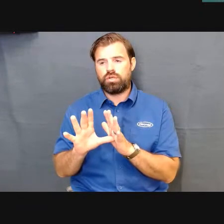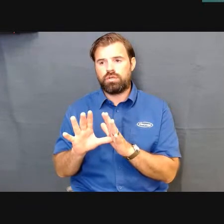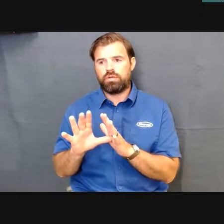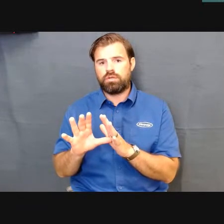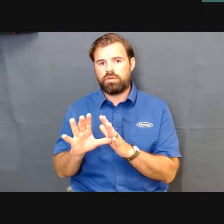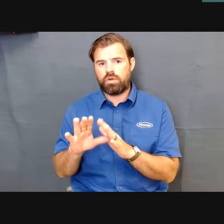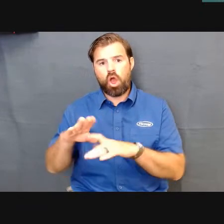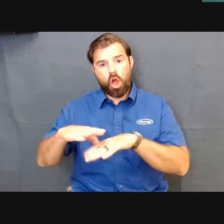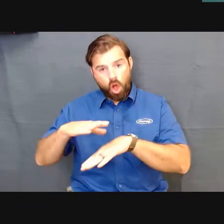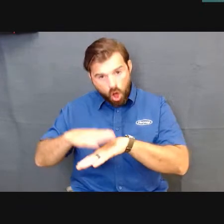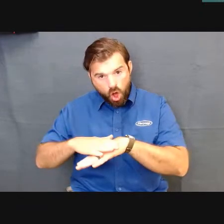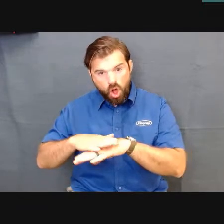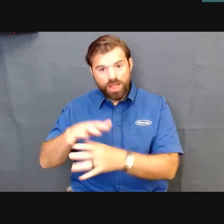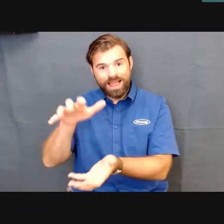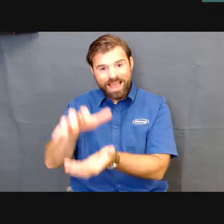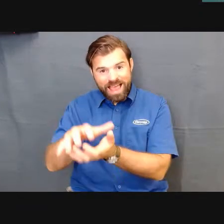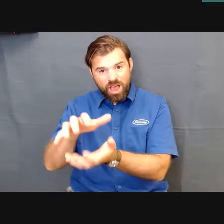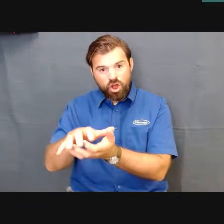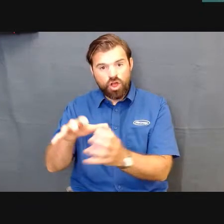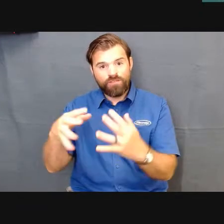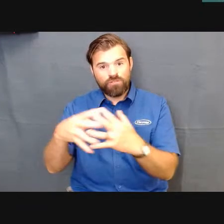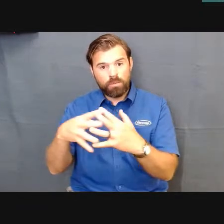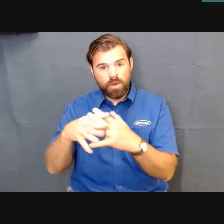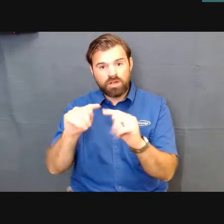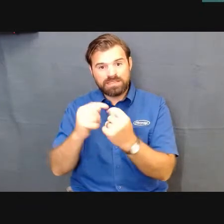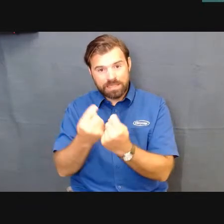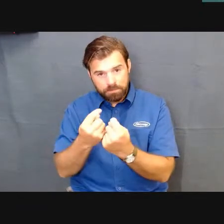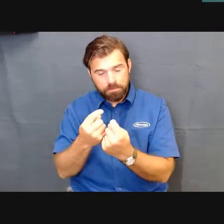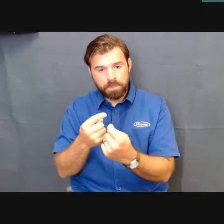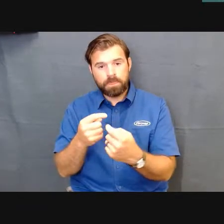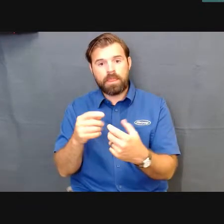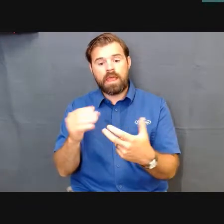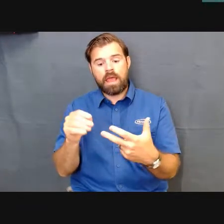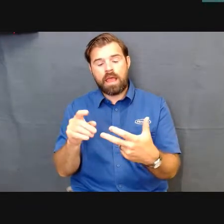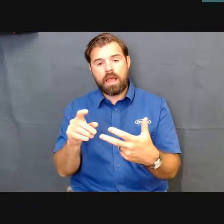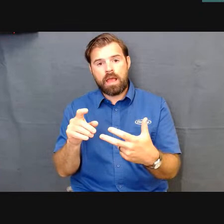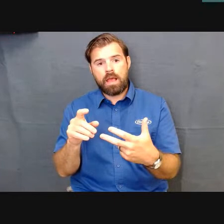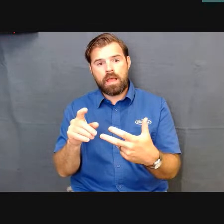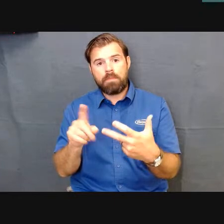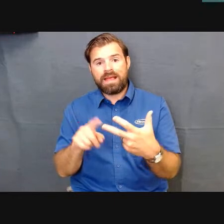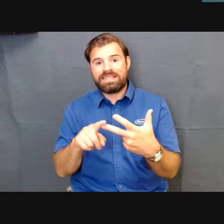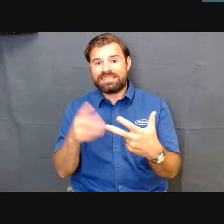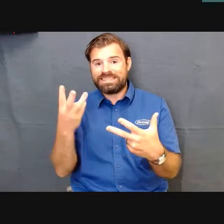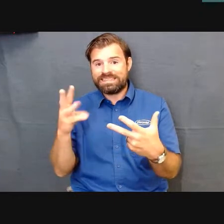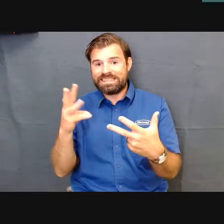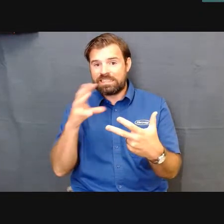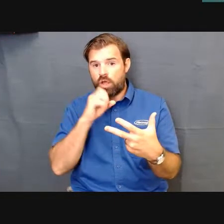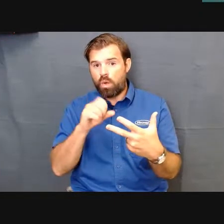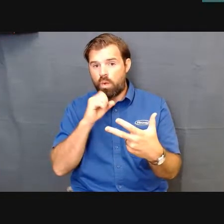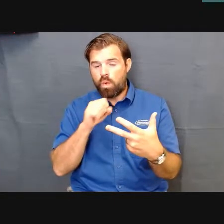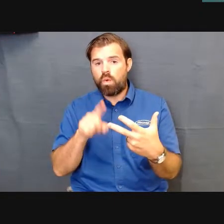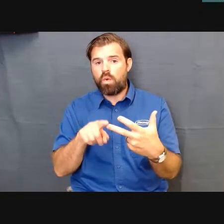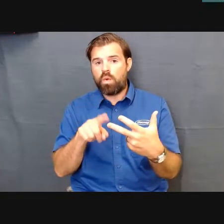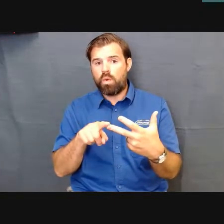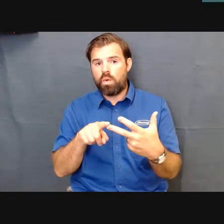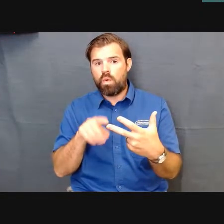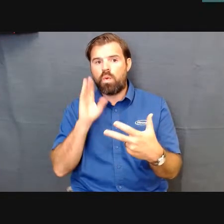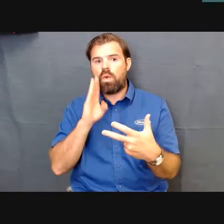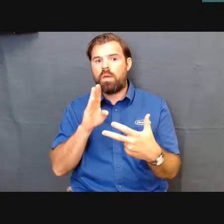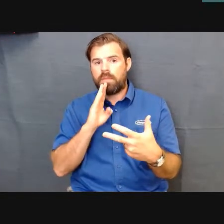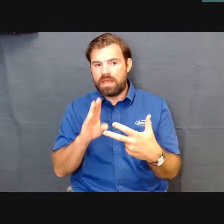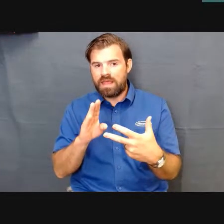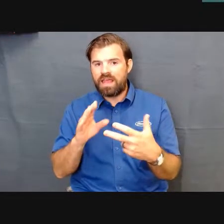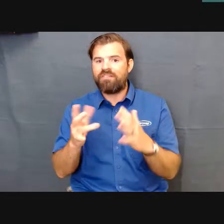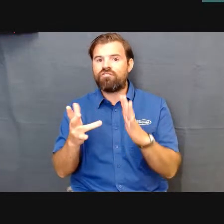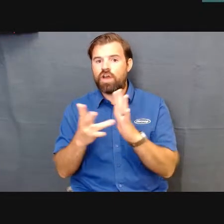on the Gator football team. And then my 16-year-old is going to be a